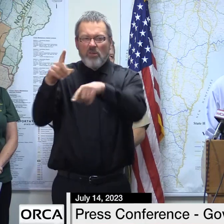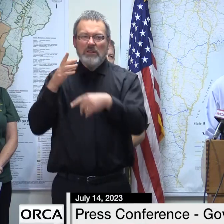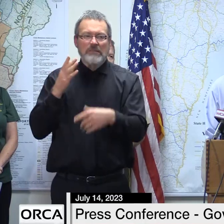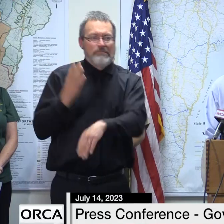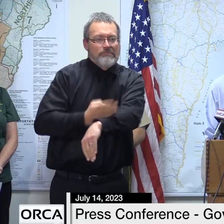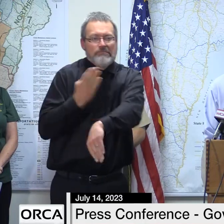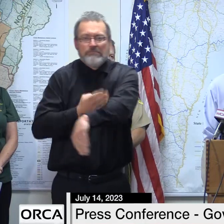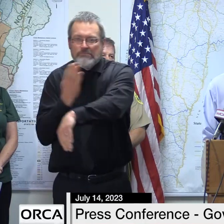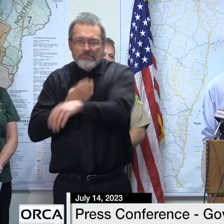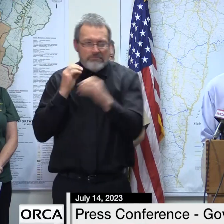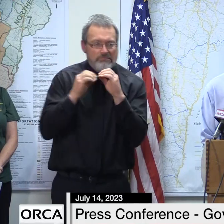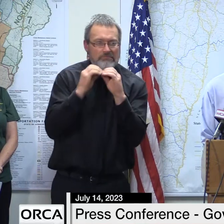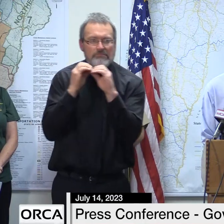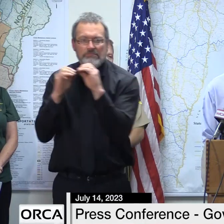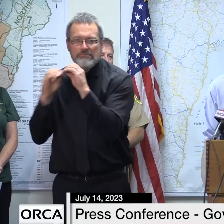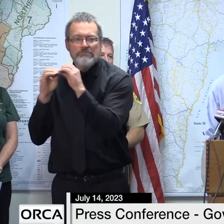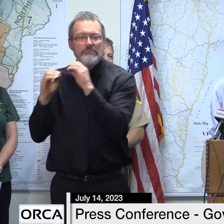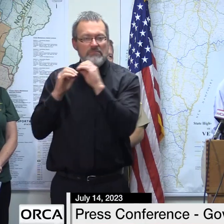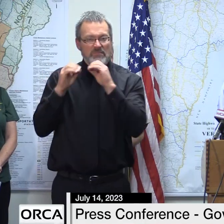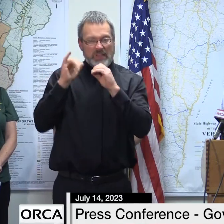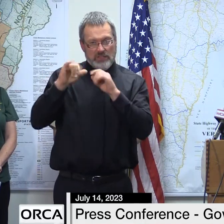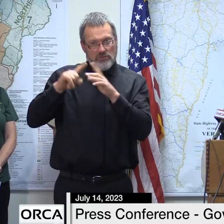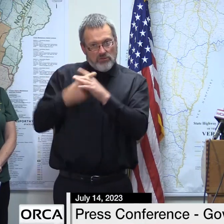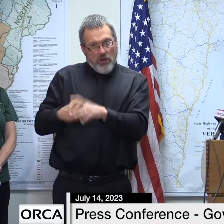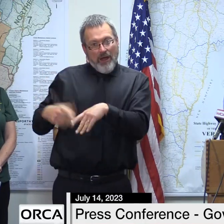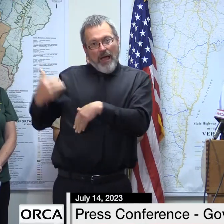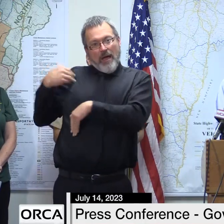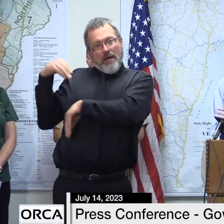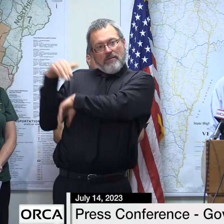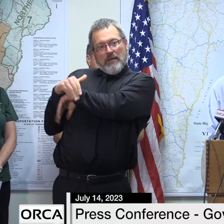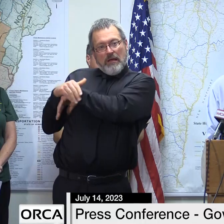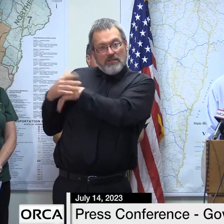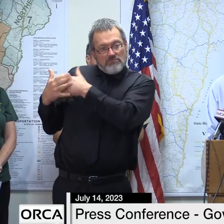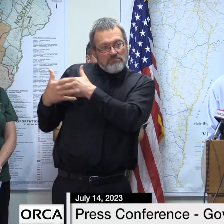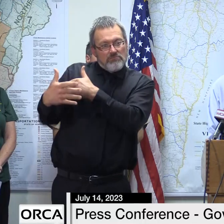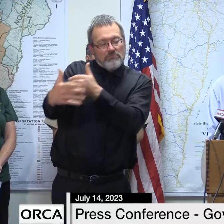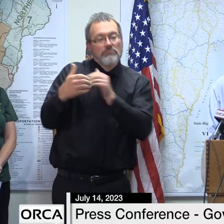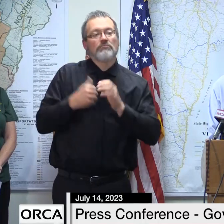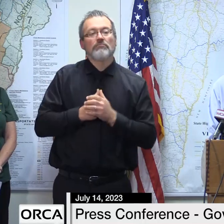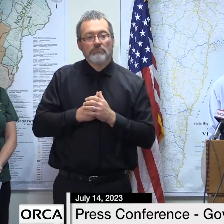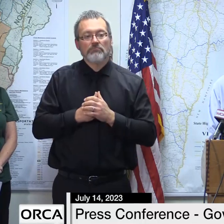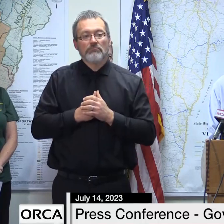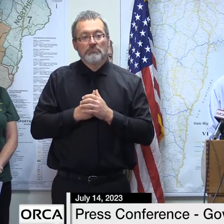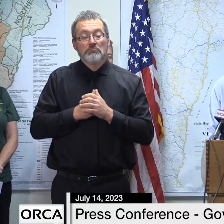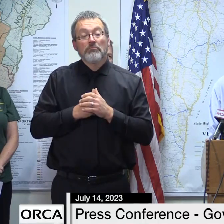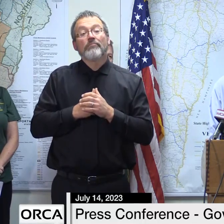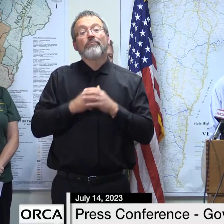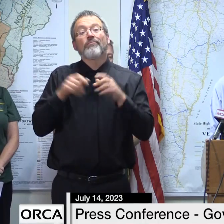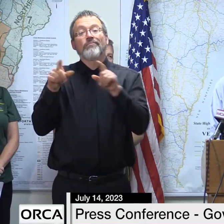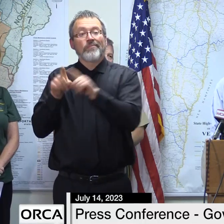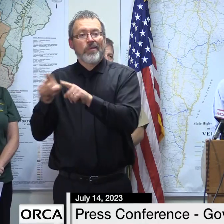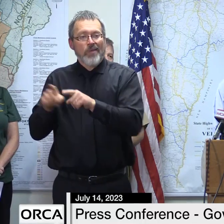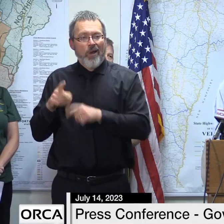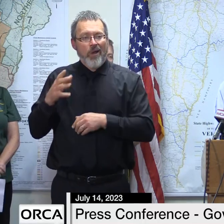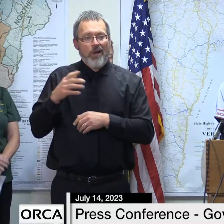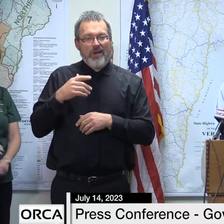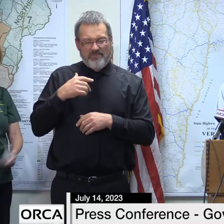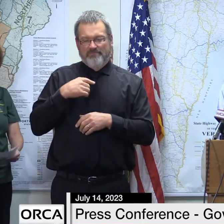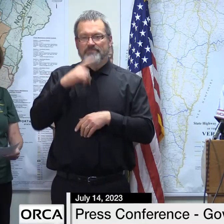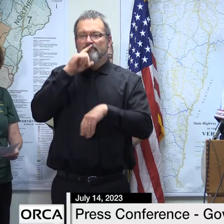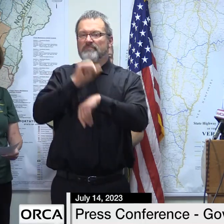night. Yesterday, the state unfortunately confirmed its first fatality related to